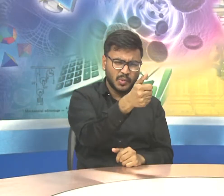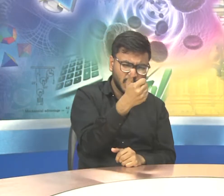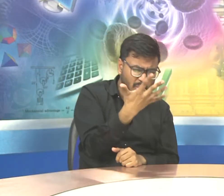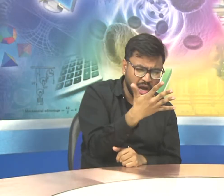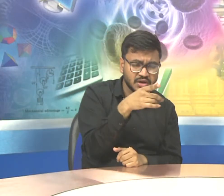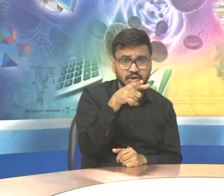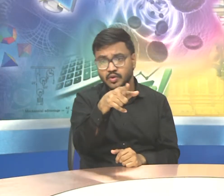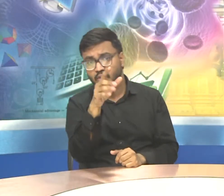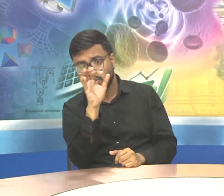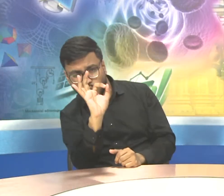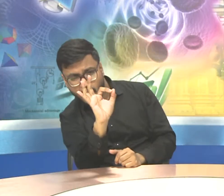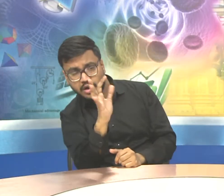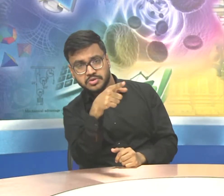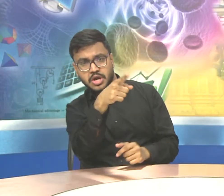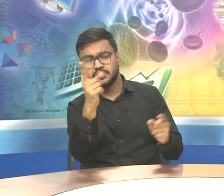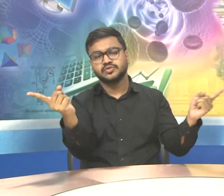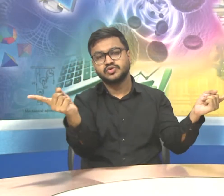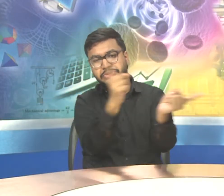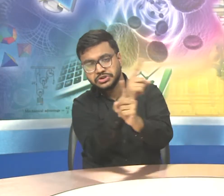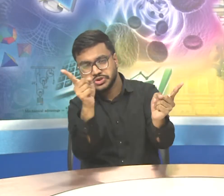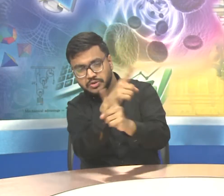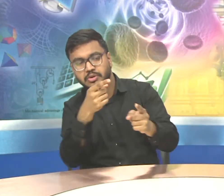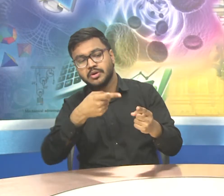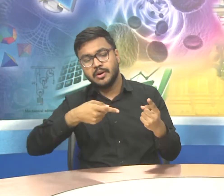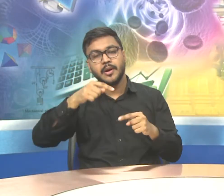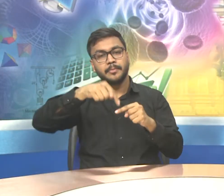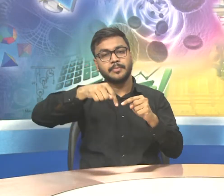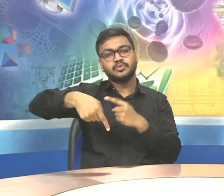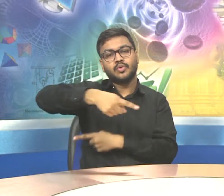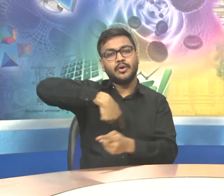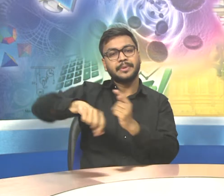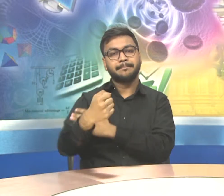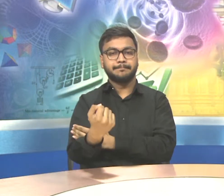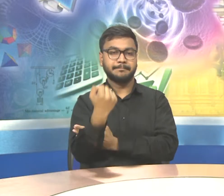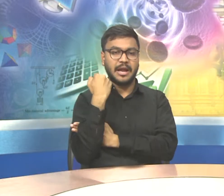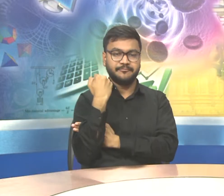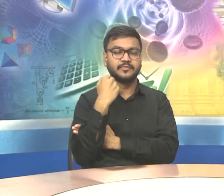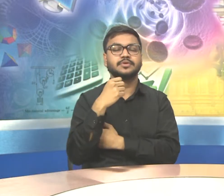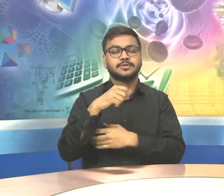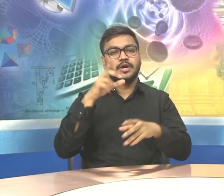for not so long, they have a limited time.